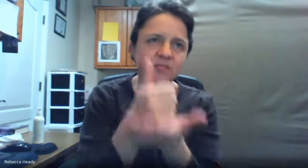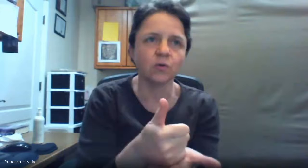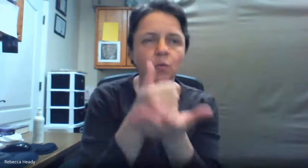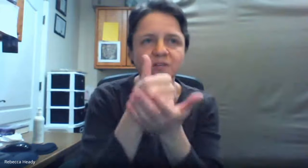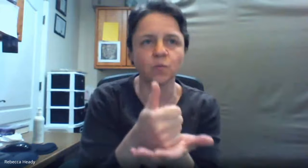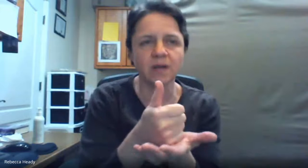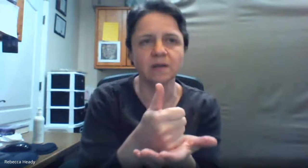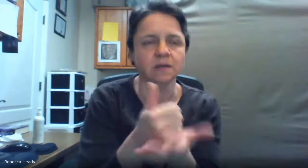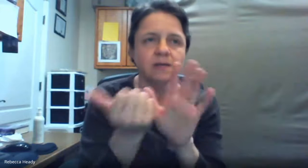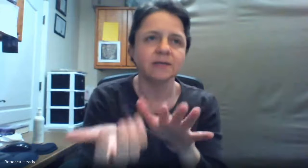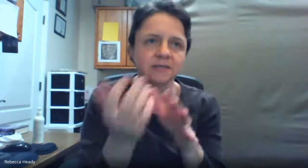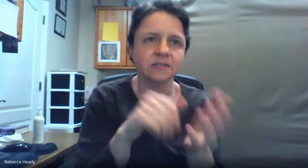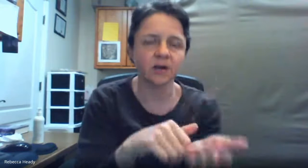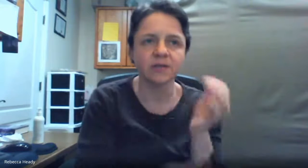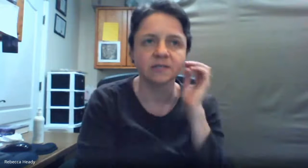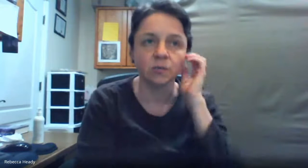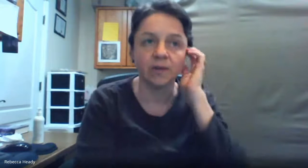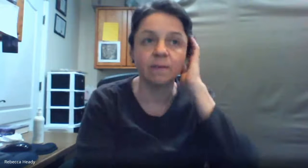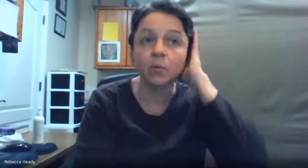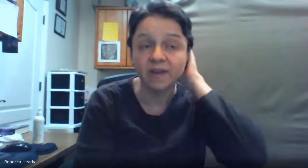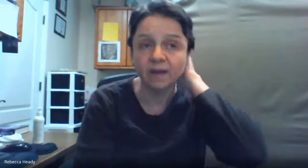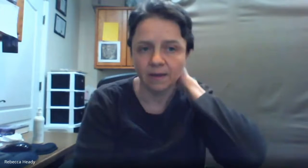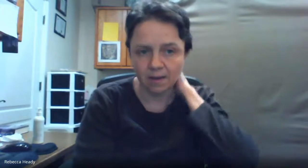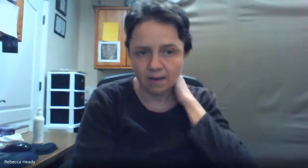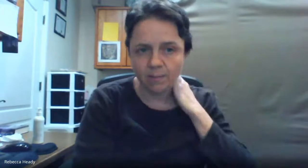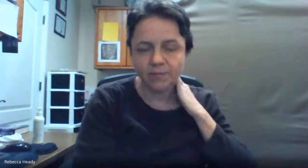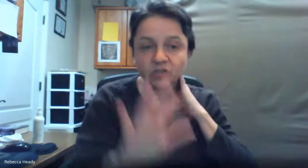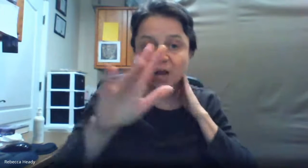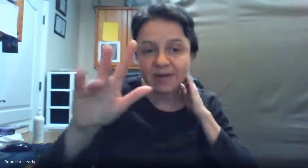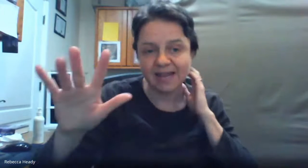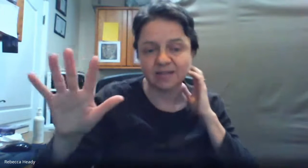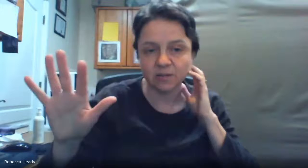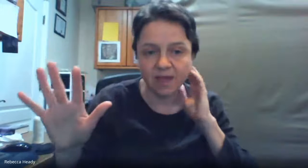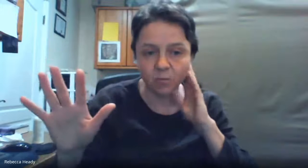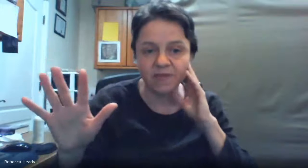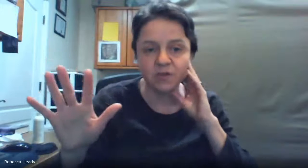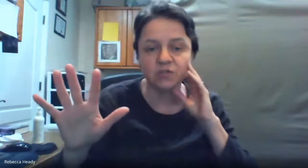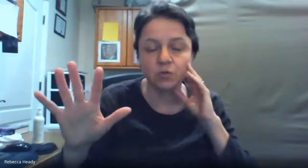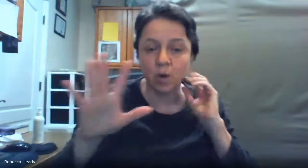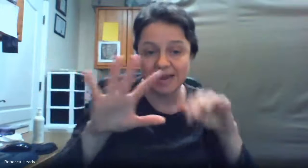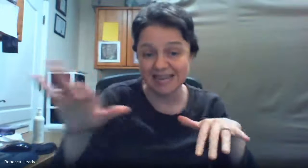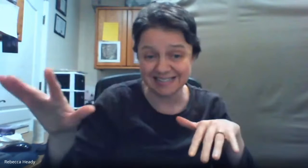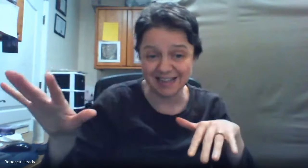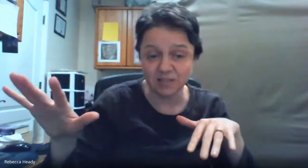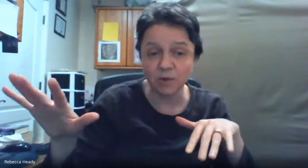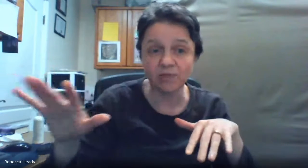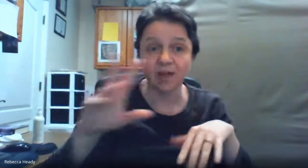don't know which one necessarily is doing the moving. Your dominant hand is the main one that you do one-handed signs with, like all